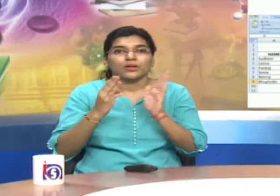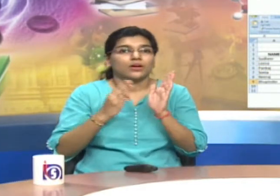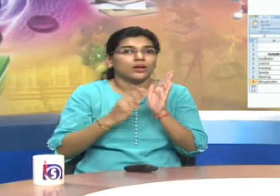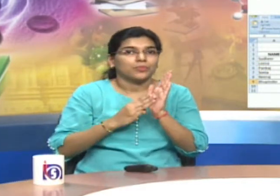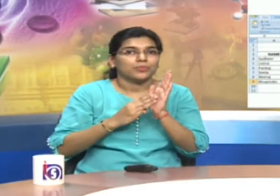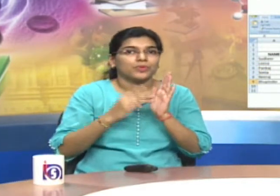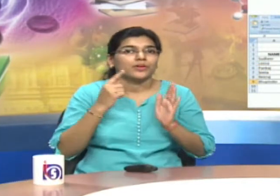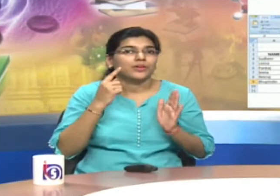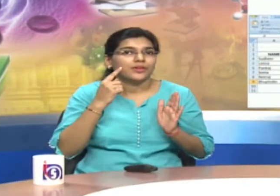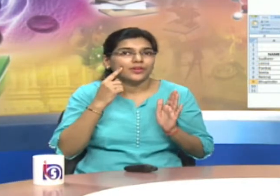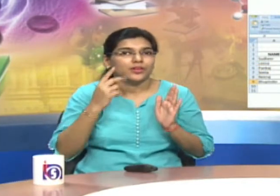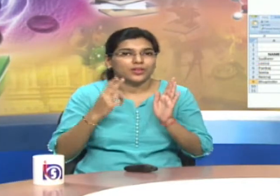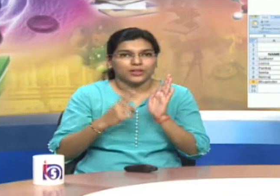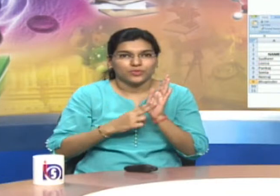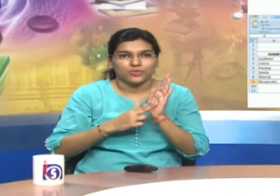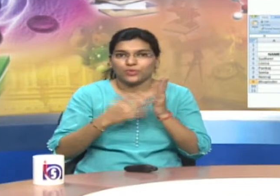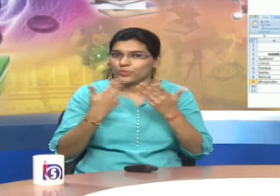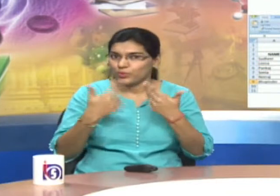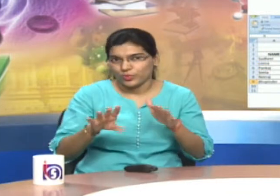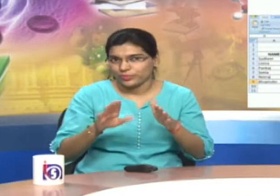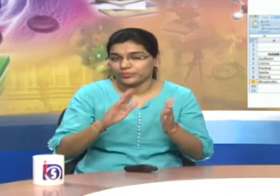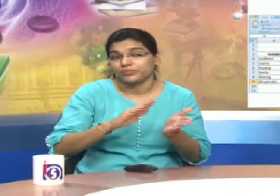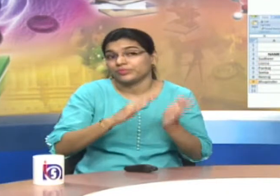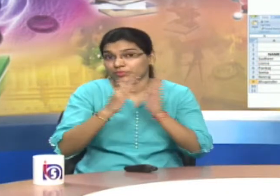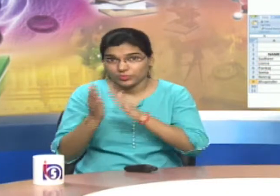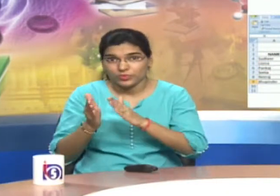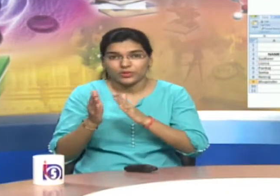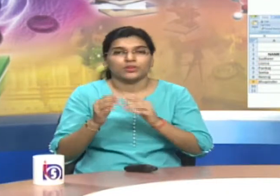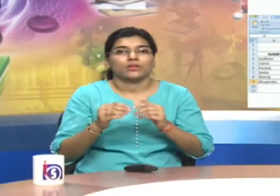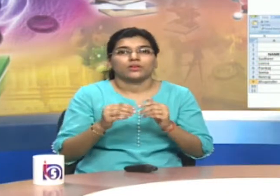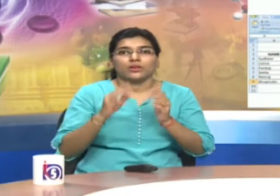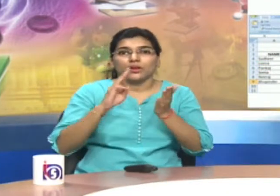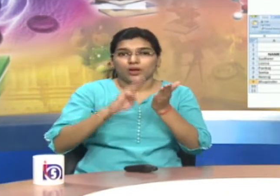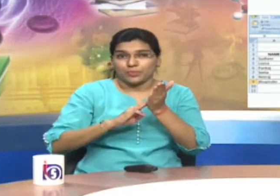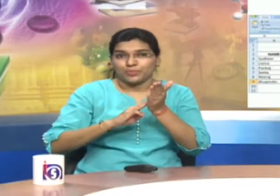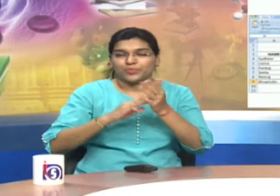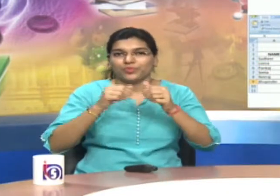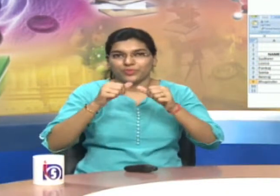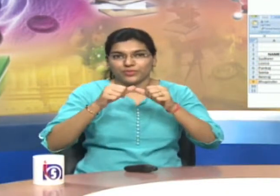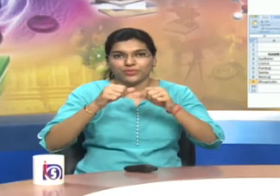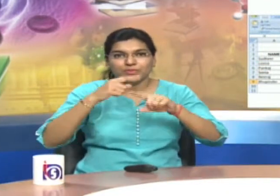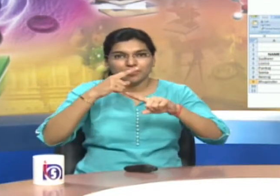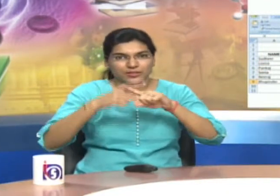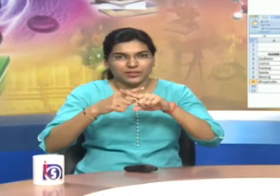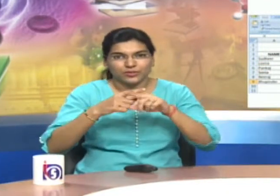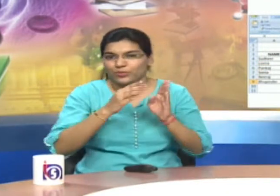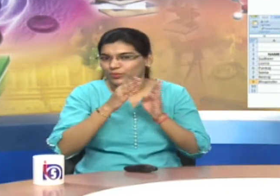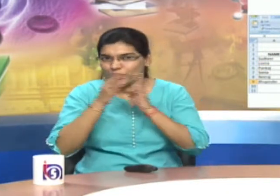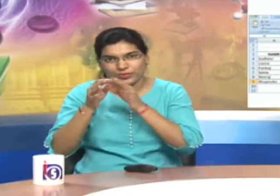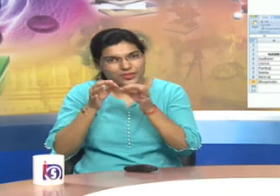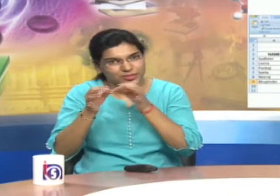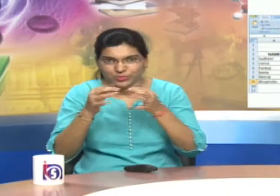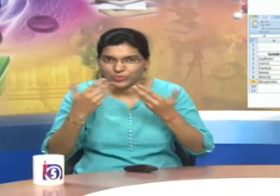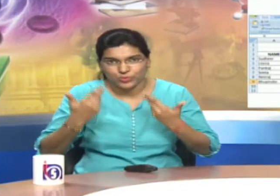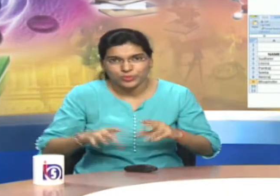understood average. Then also minimum function we have covered,